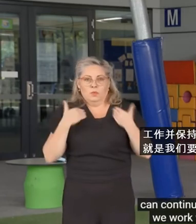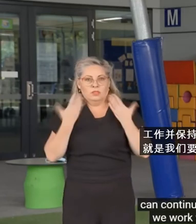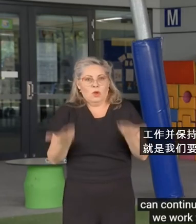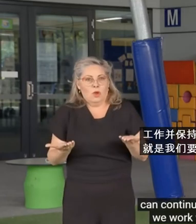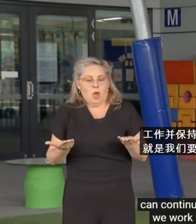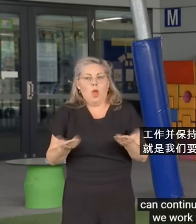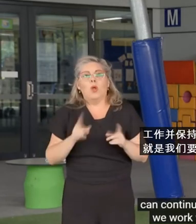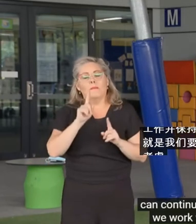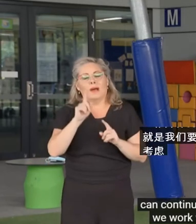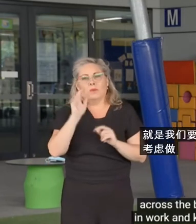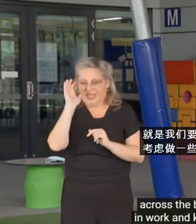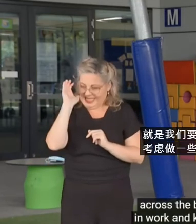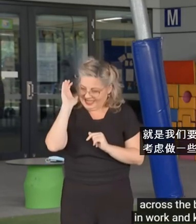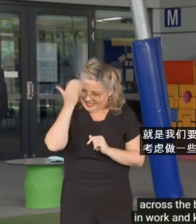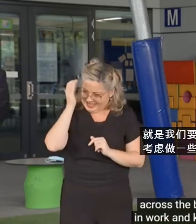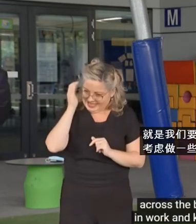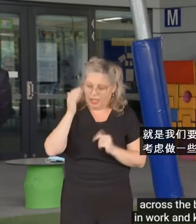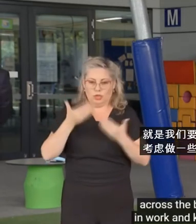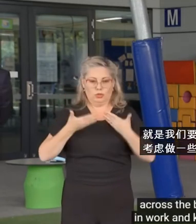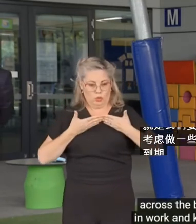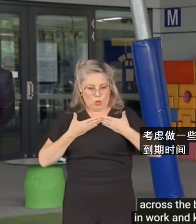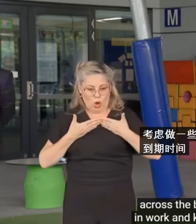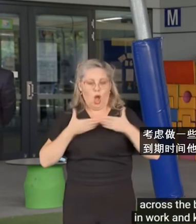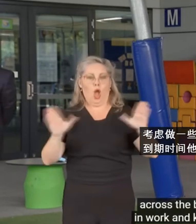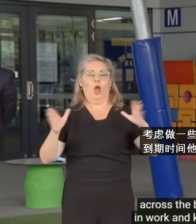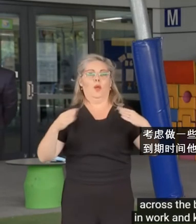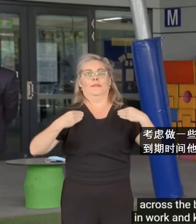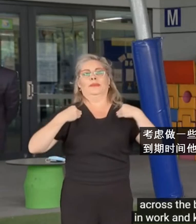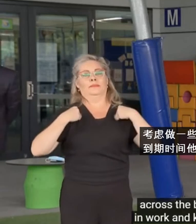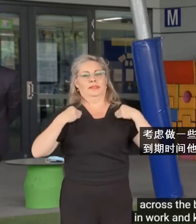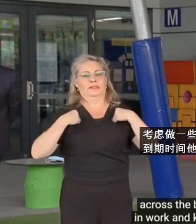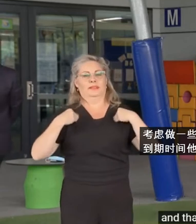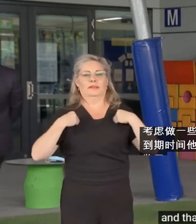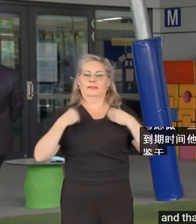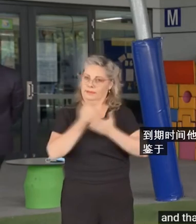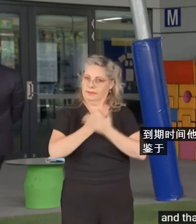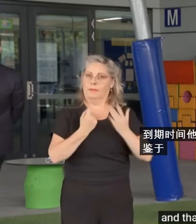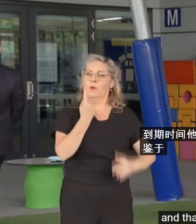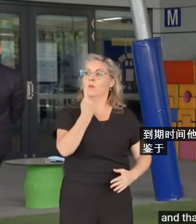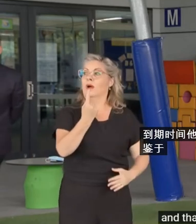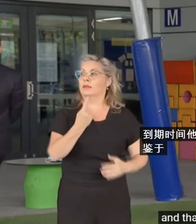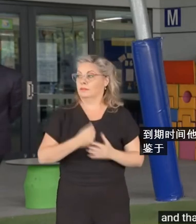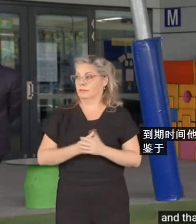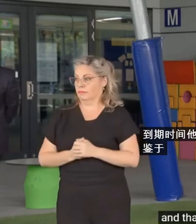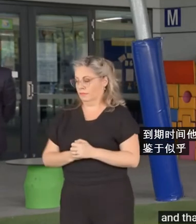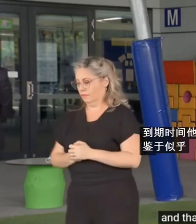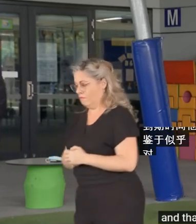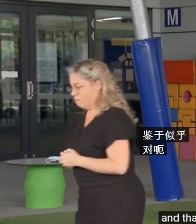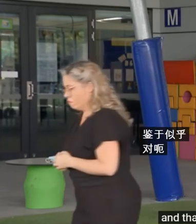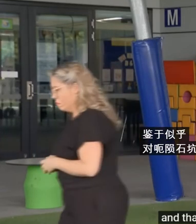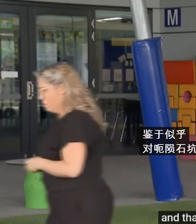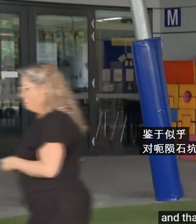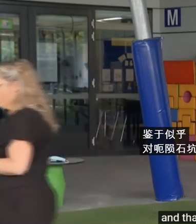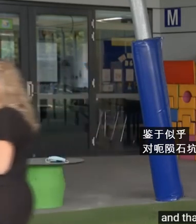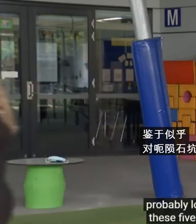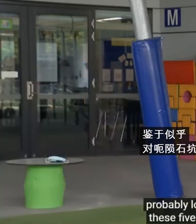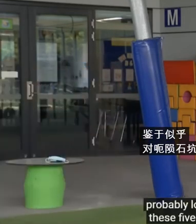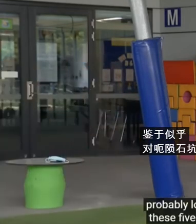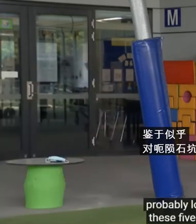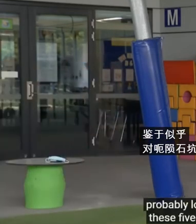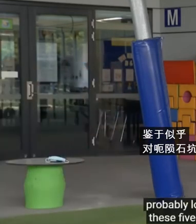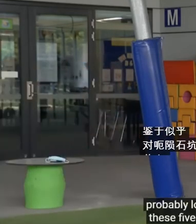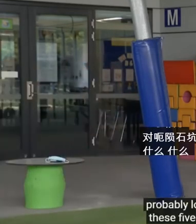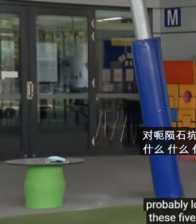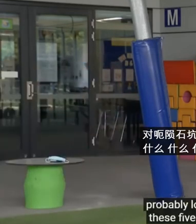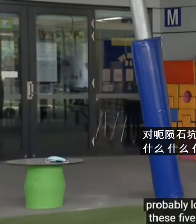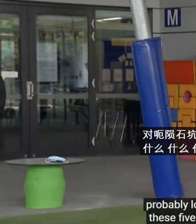do. Premier, they're looking at doing something like extending the expiry for Dine and Discover vouchers, given what seems to be an underspend of the COVID relief